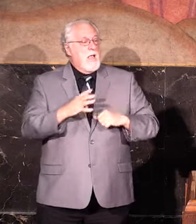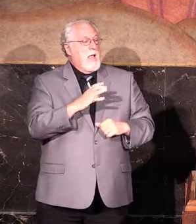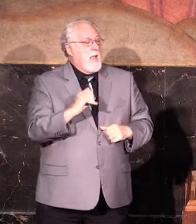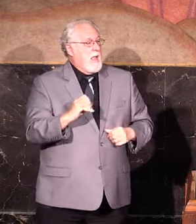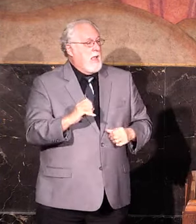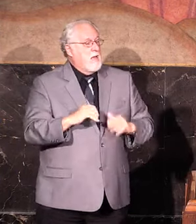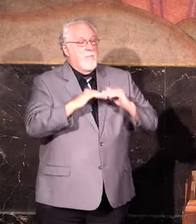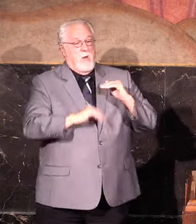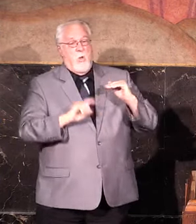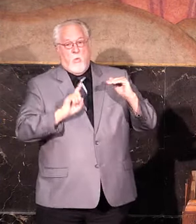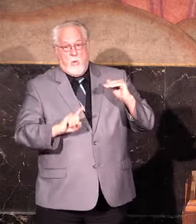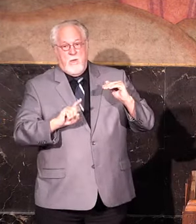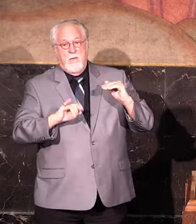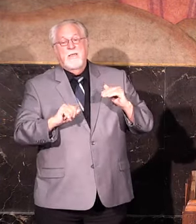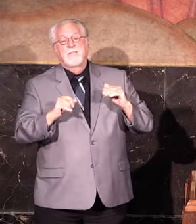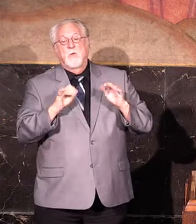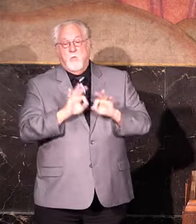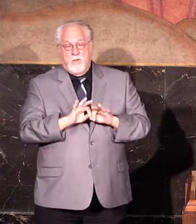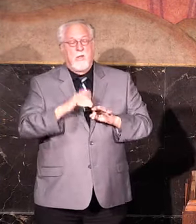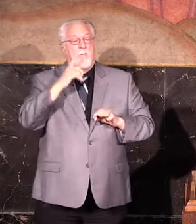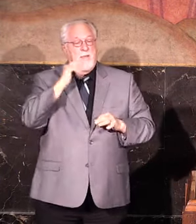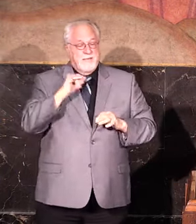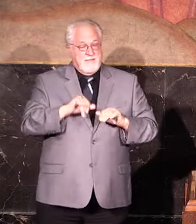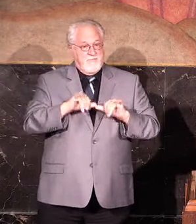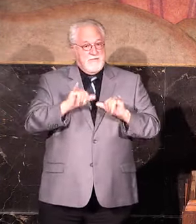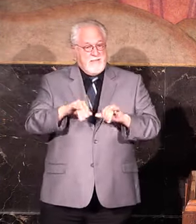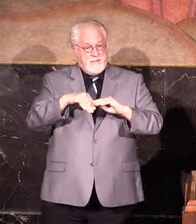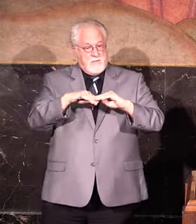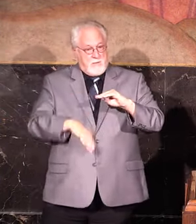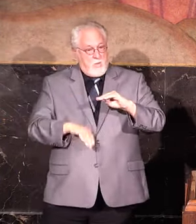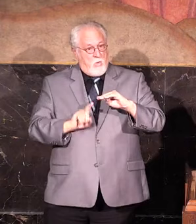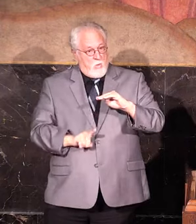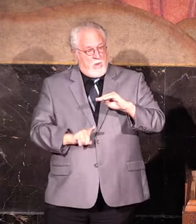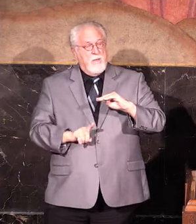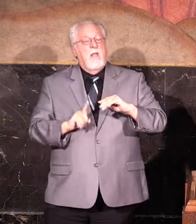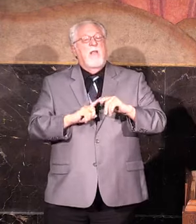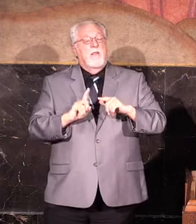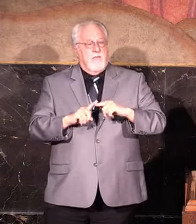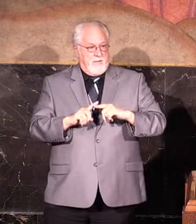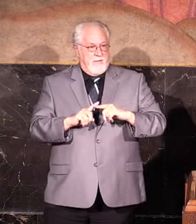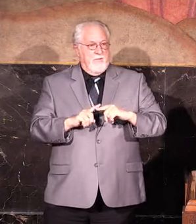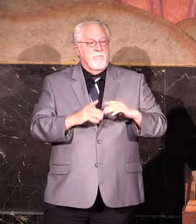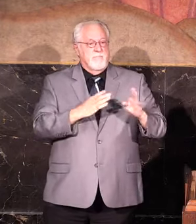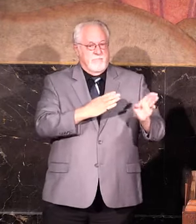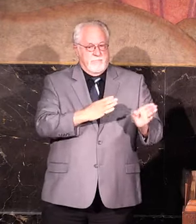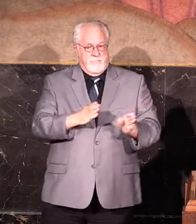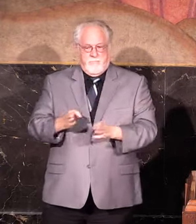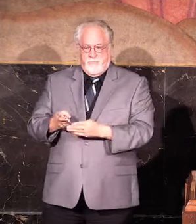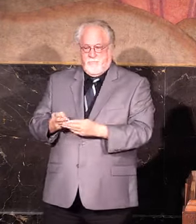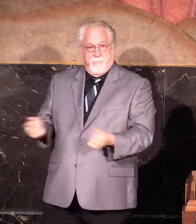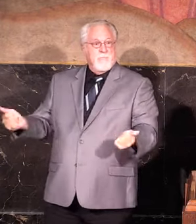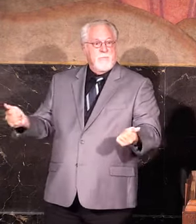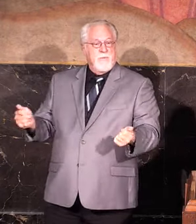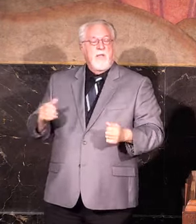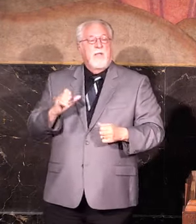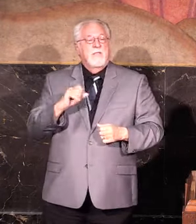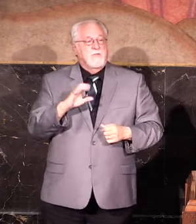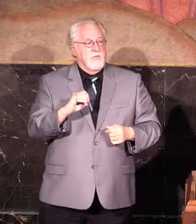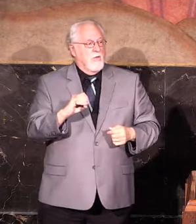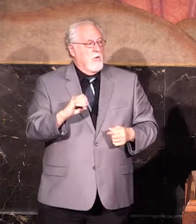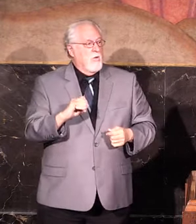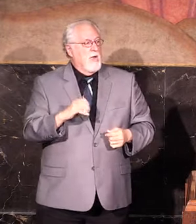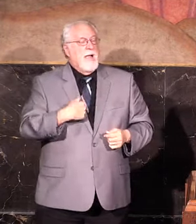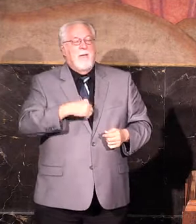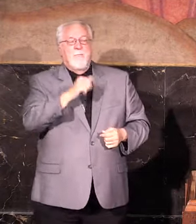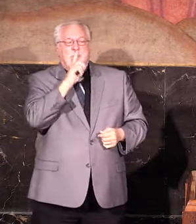And below 1 is critical because if it stays below 1, it's on the way to disappearing. Now, I'm